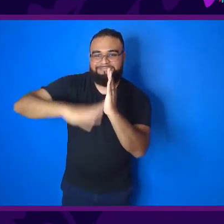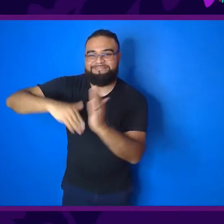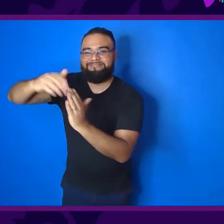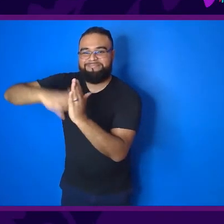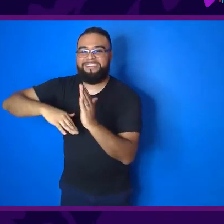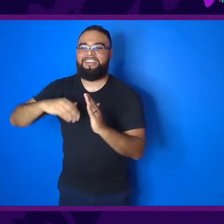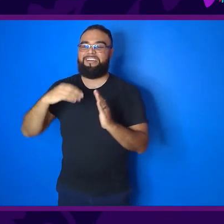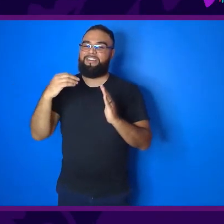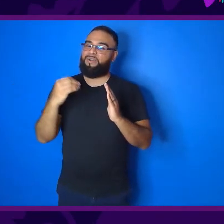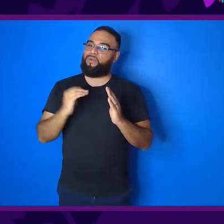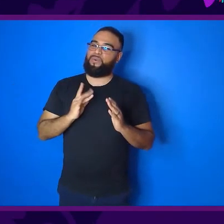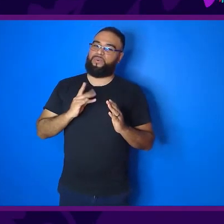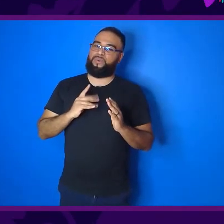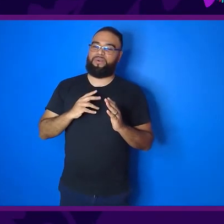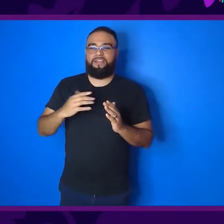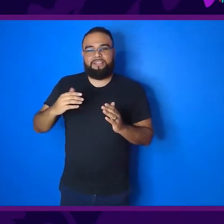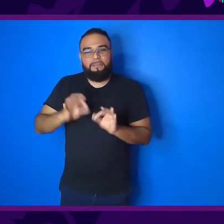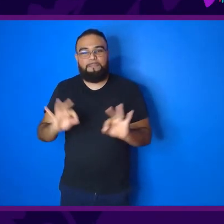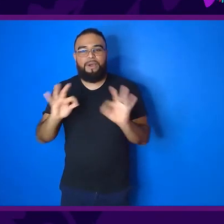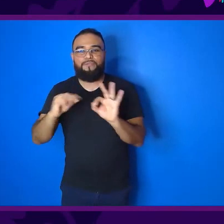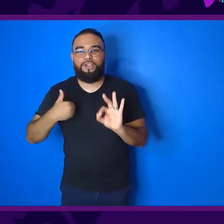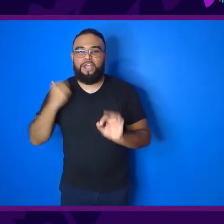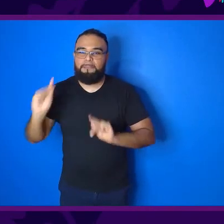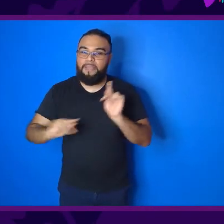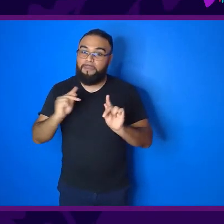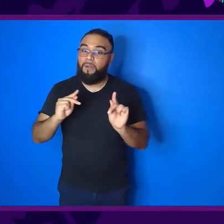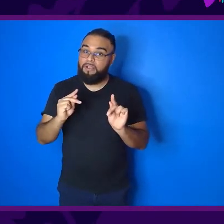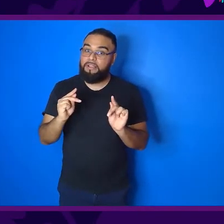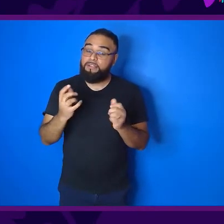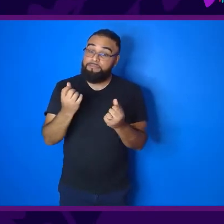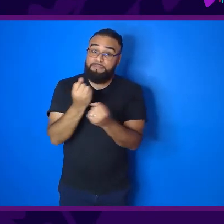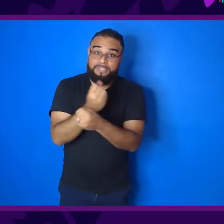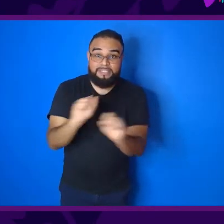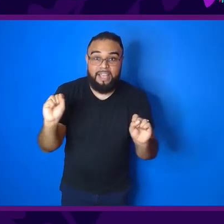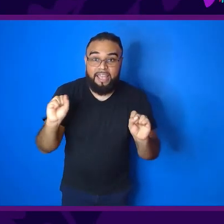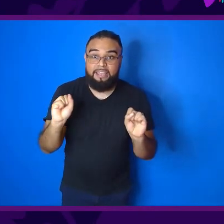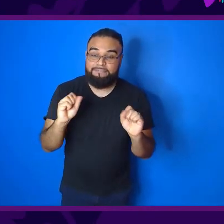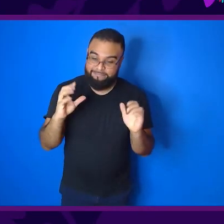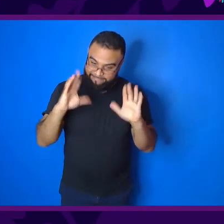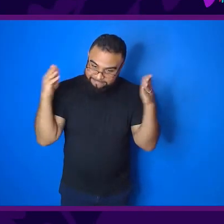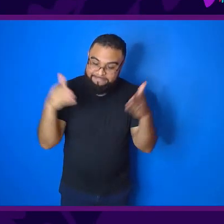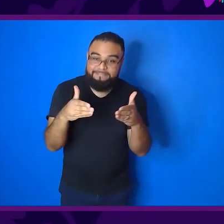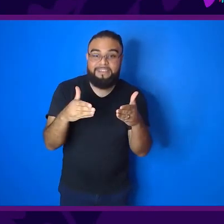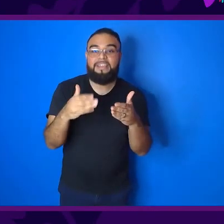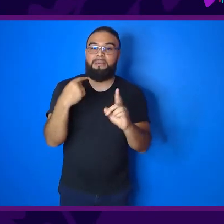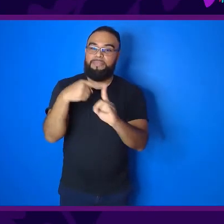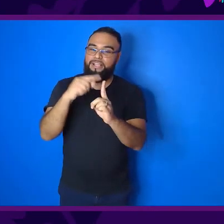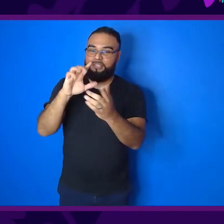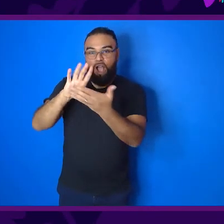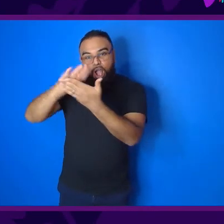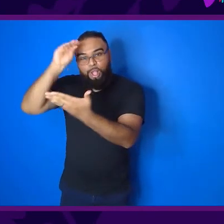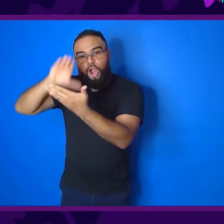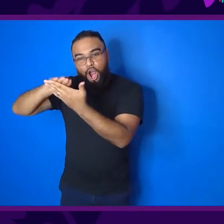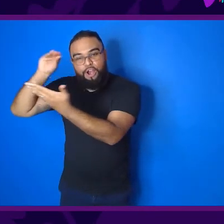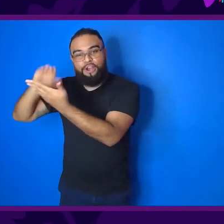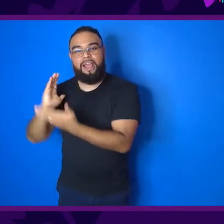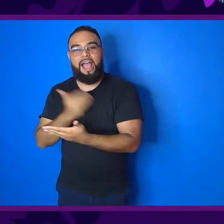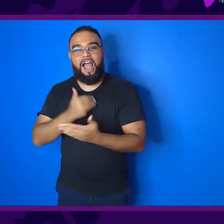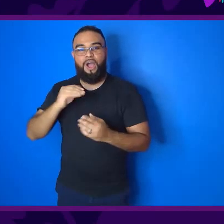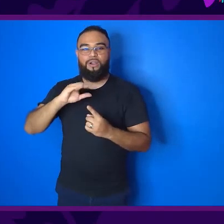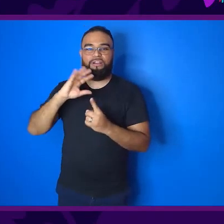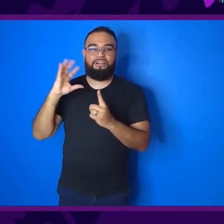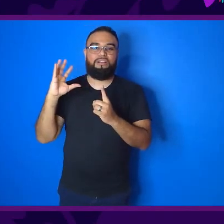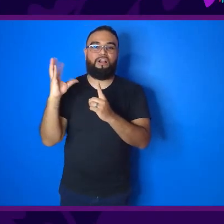safe and learn about our culture. And you have been a leader for our Latino culture from the day one, and keeping everybody